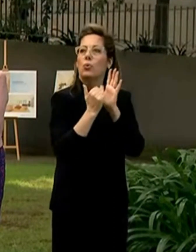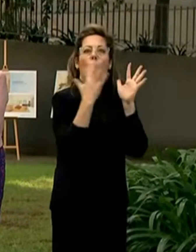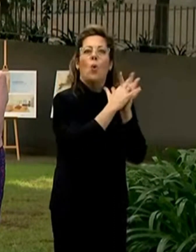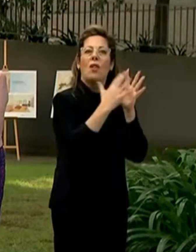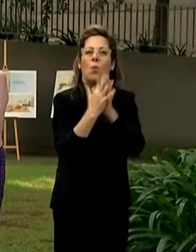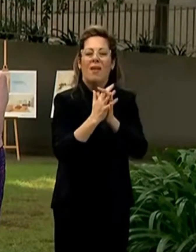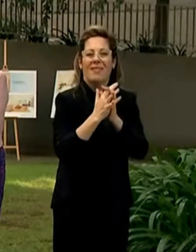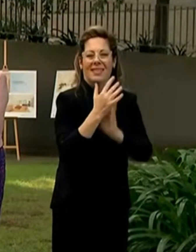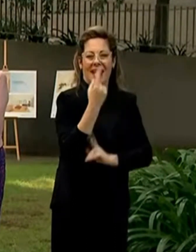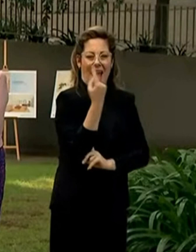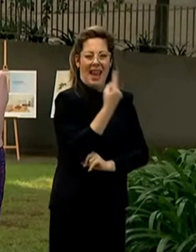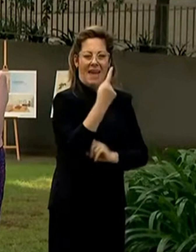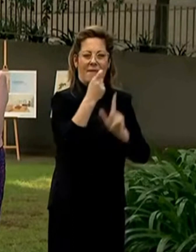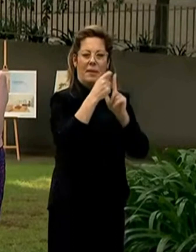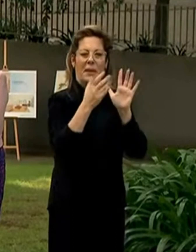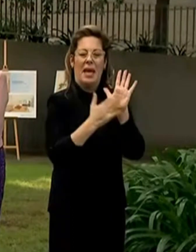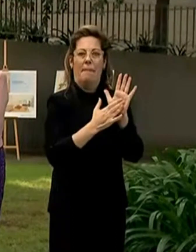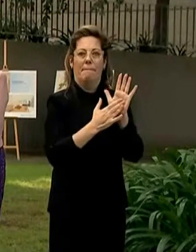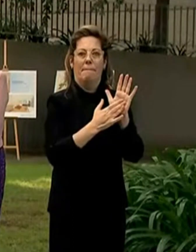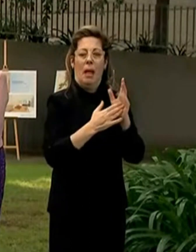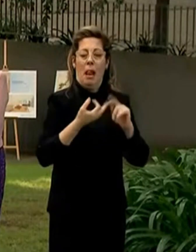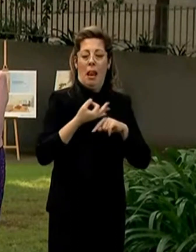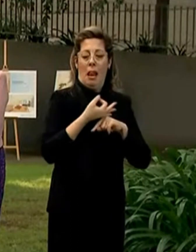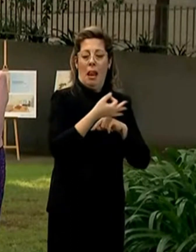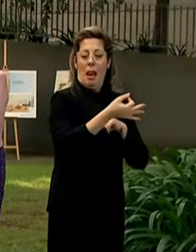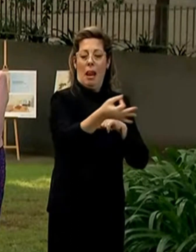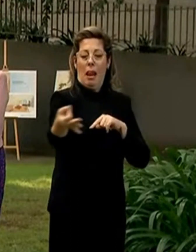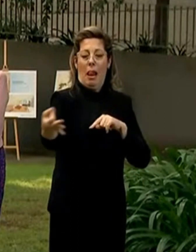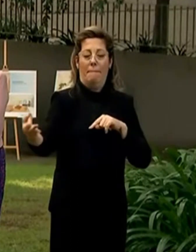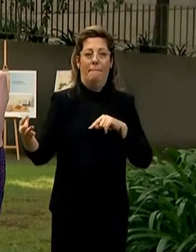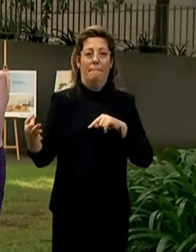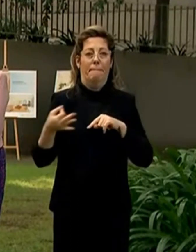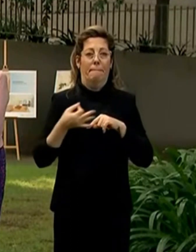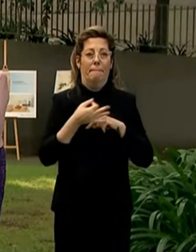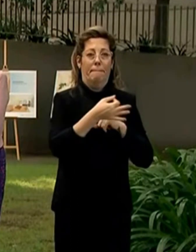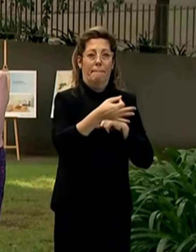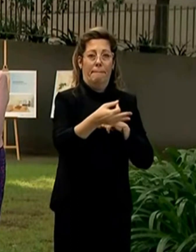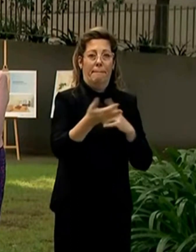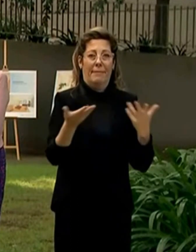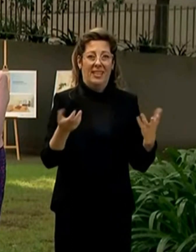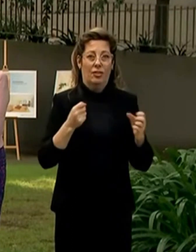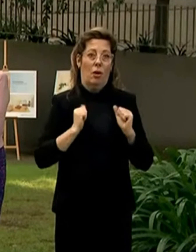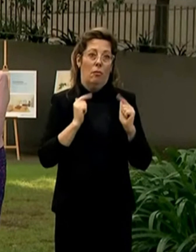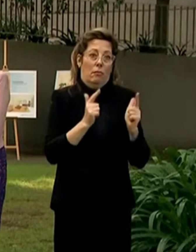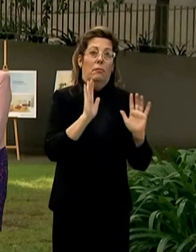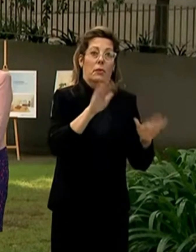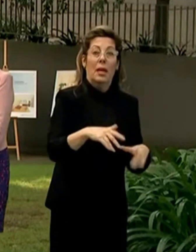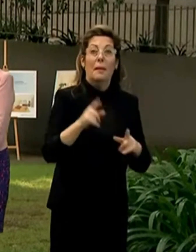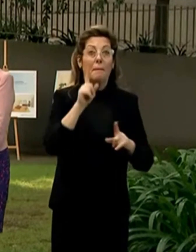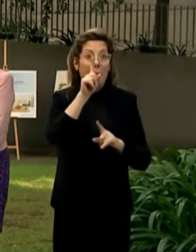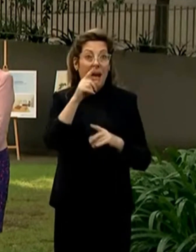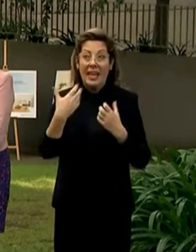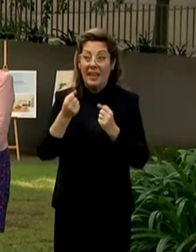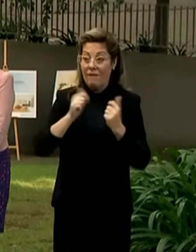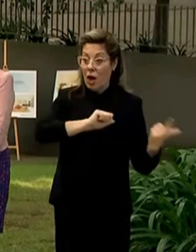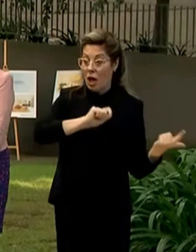I don't see anyone and there's no issues for me at any point in time. Whereas I know if I go to the hustle and bustle